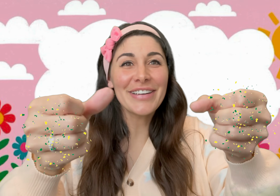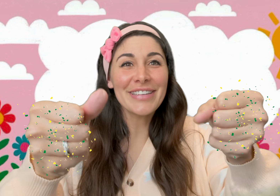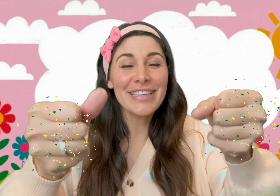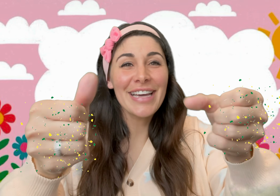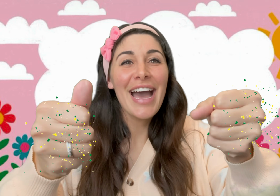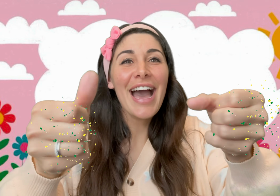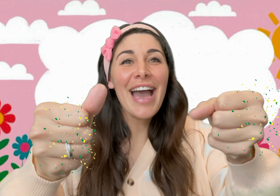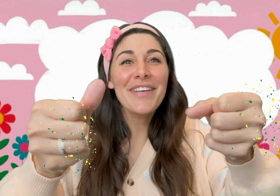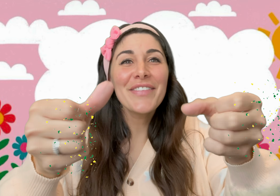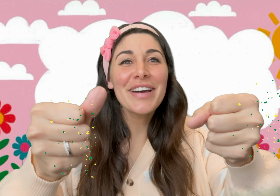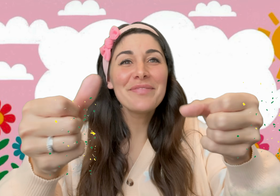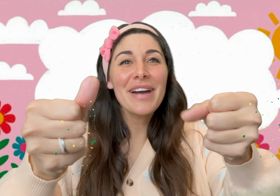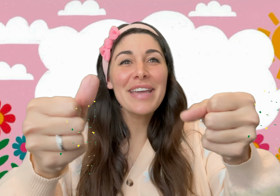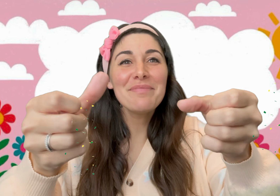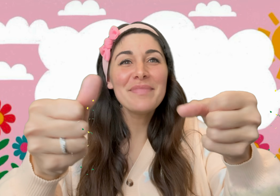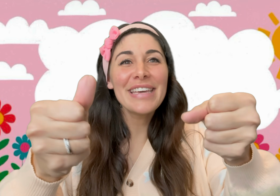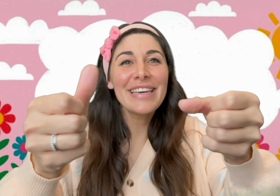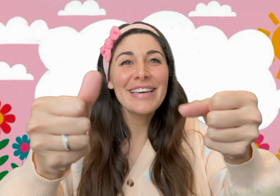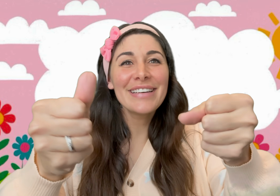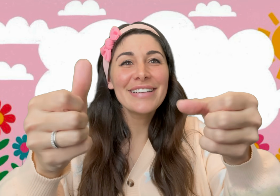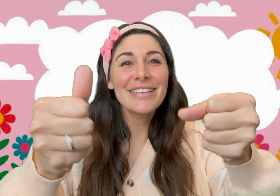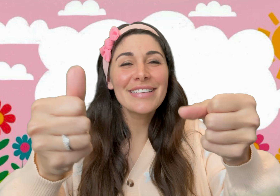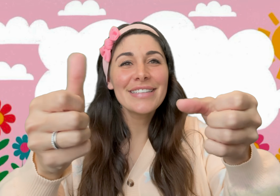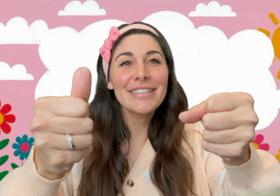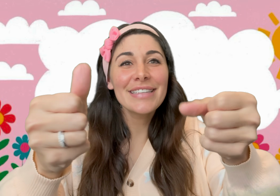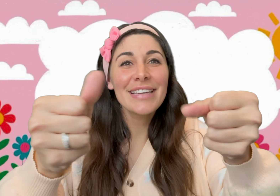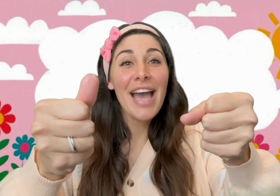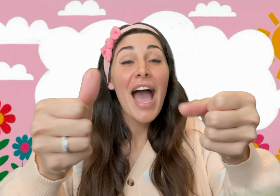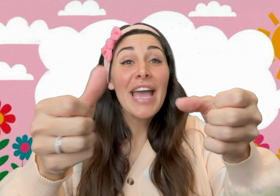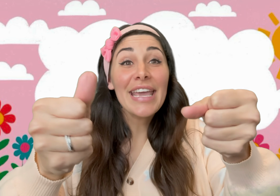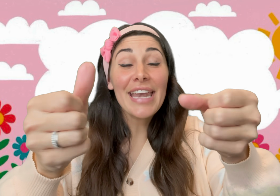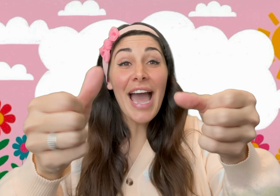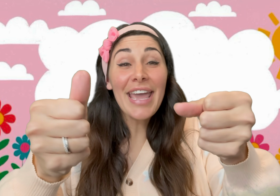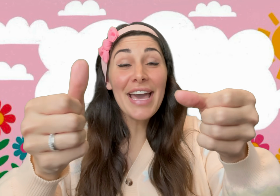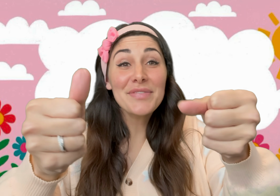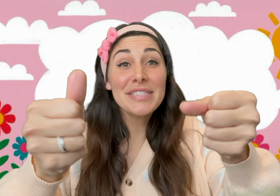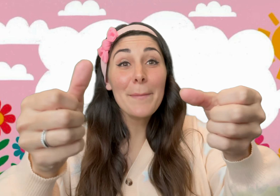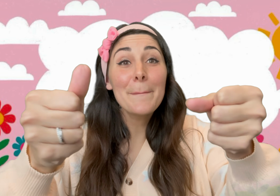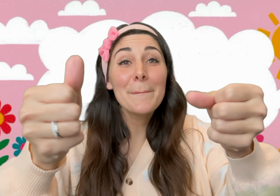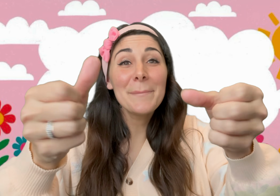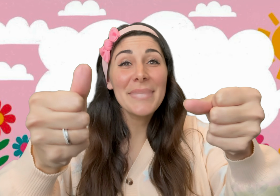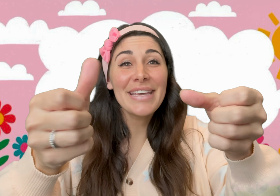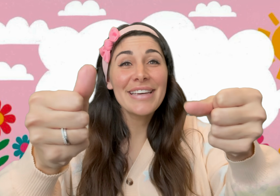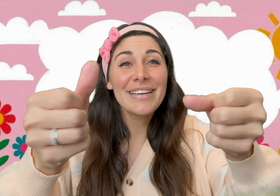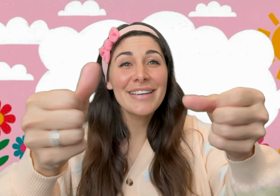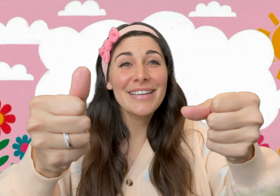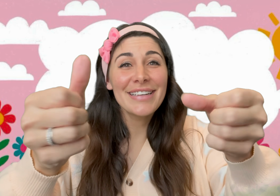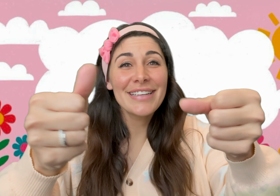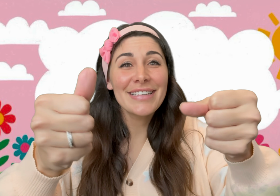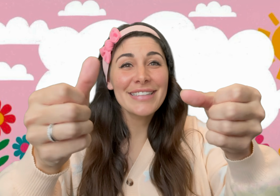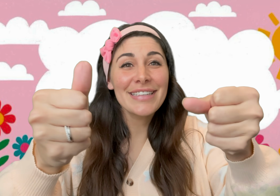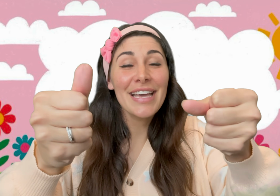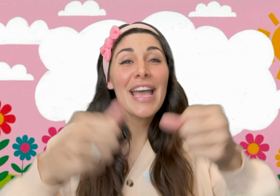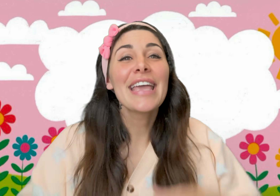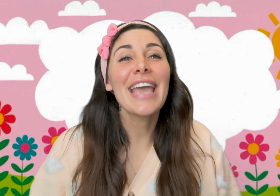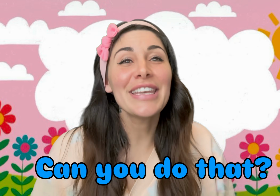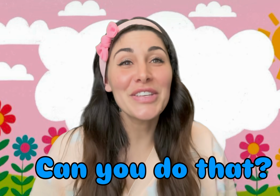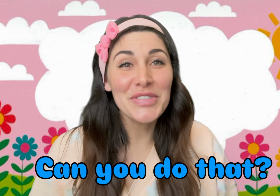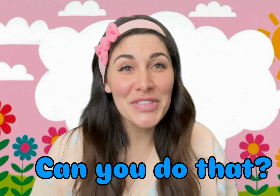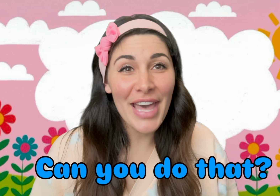Milk. I want my milk. Can I have some milk? Can you do that?